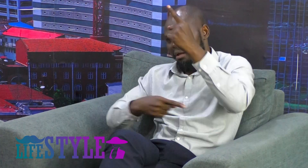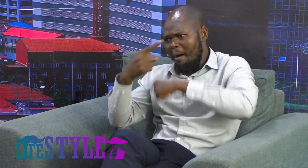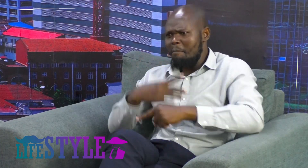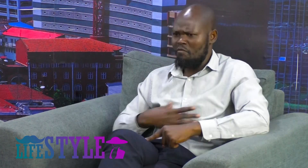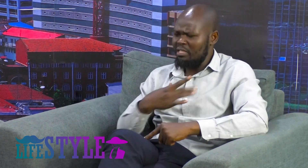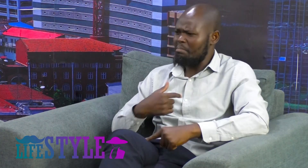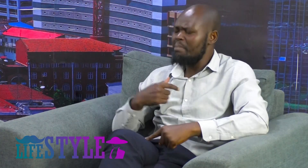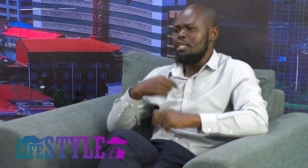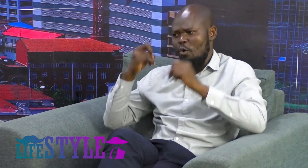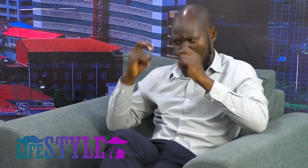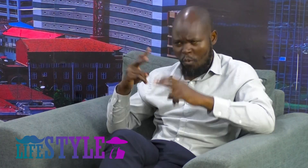where we are right now. And then